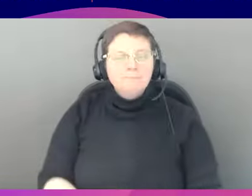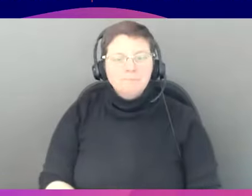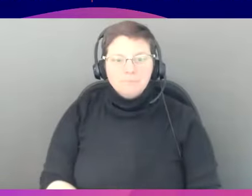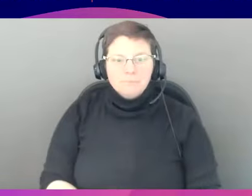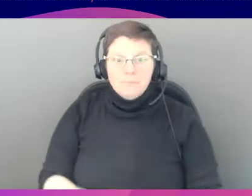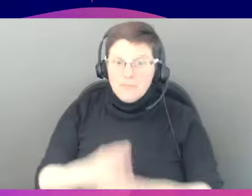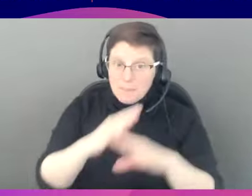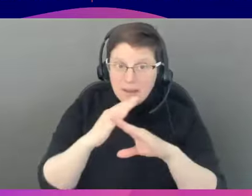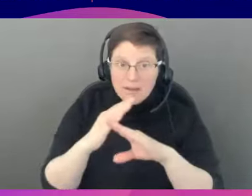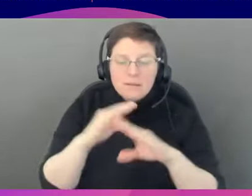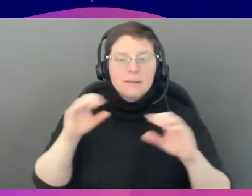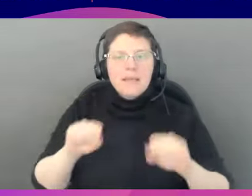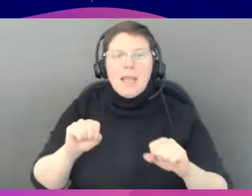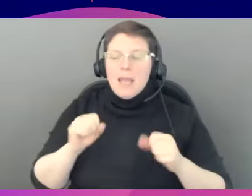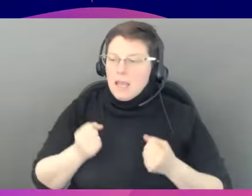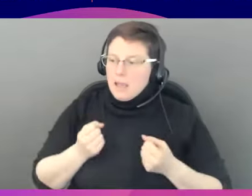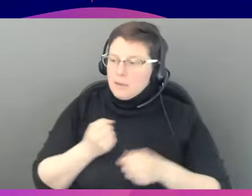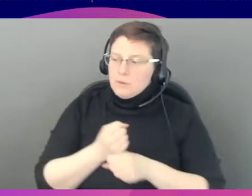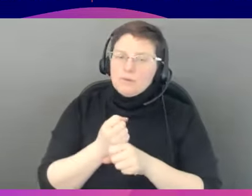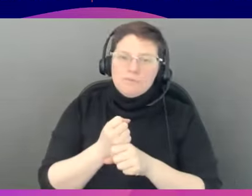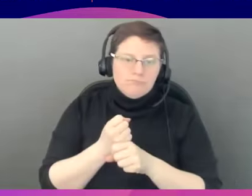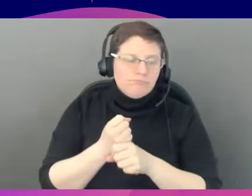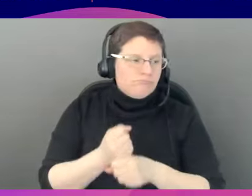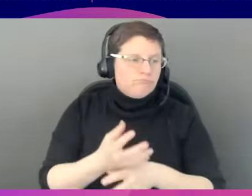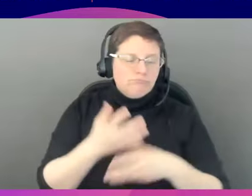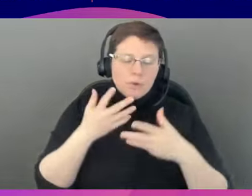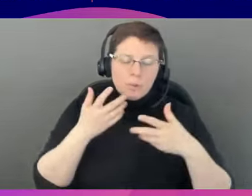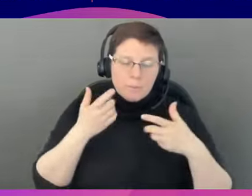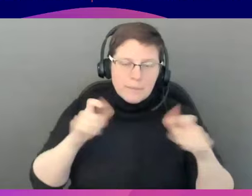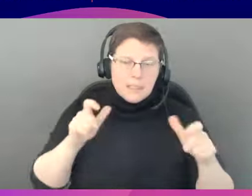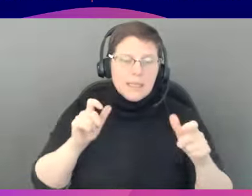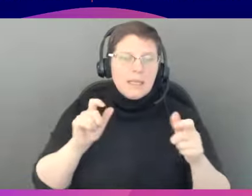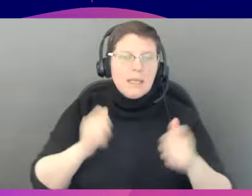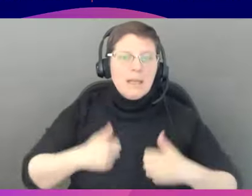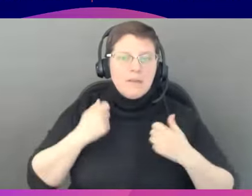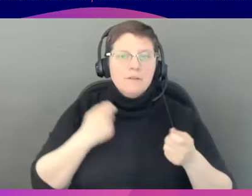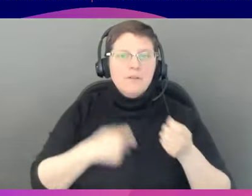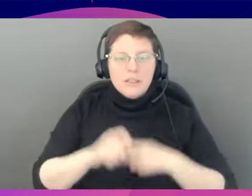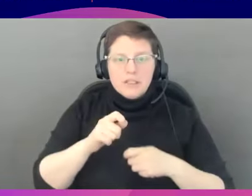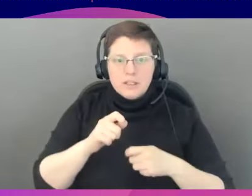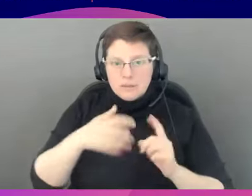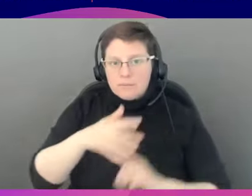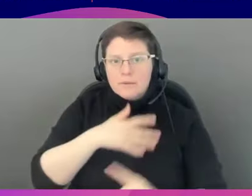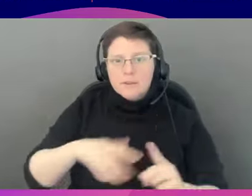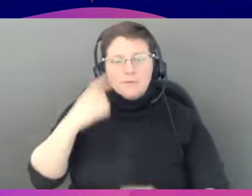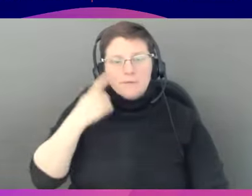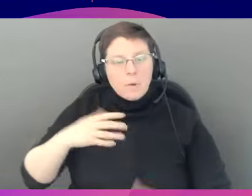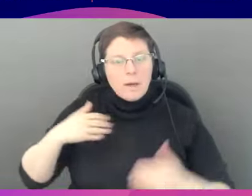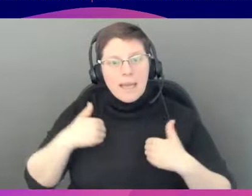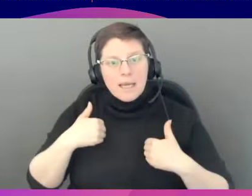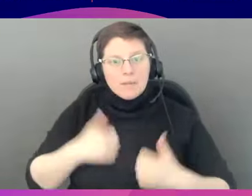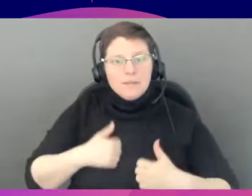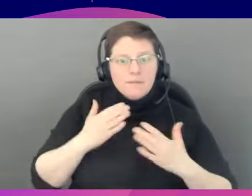These barriers can create life-changing situations for survivors and animals. As mentioned before, the lack of animal-friendly or